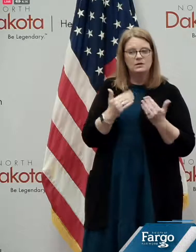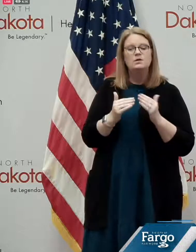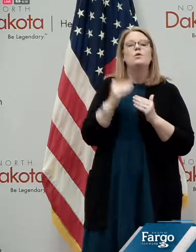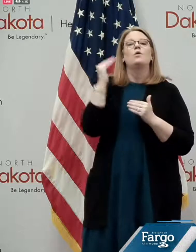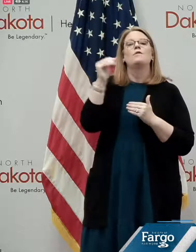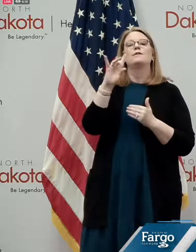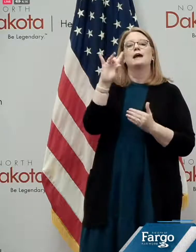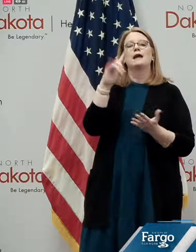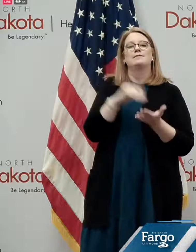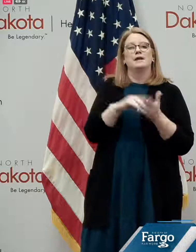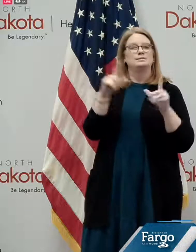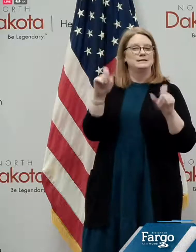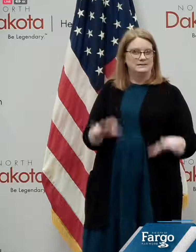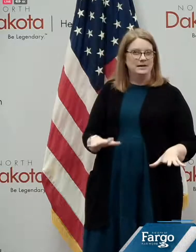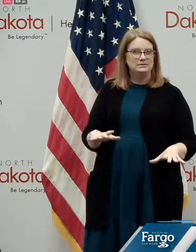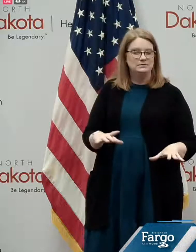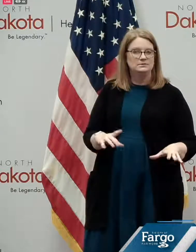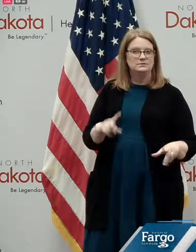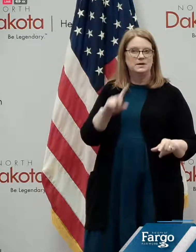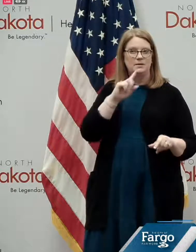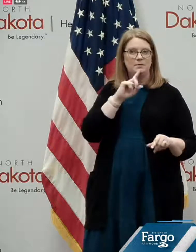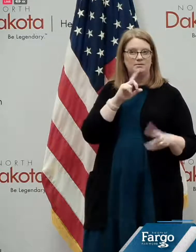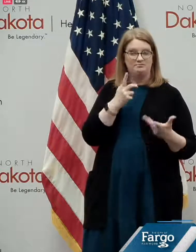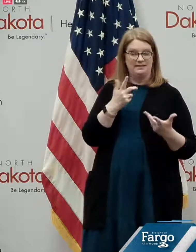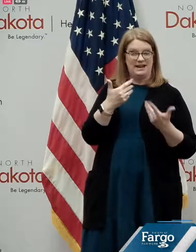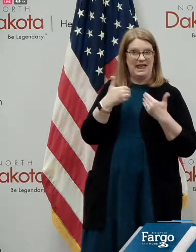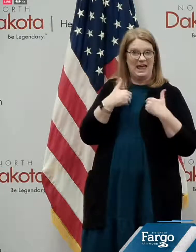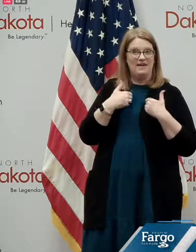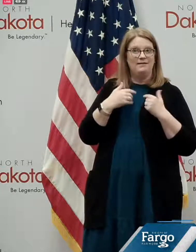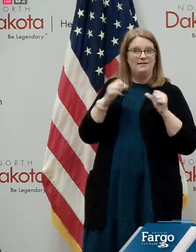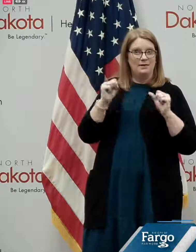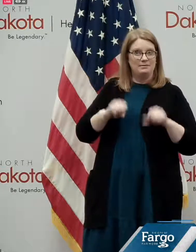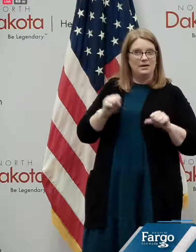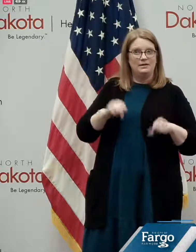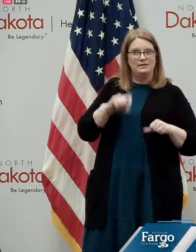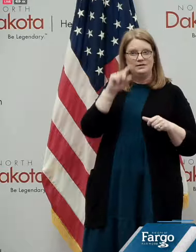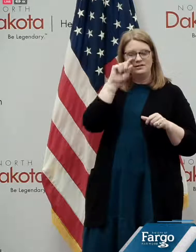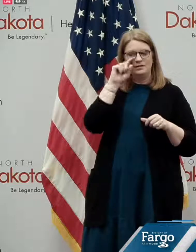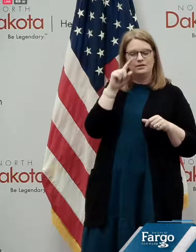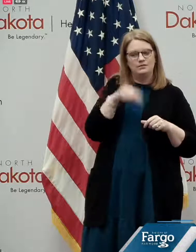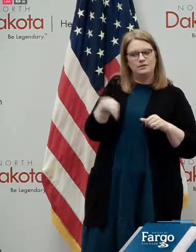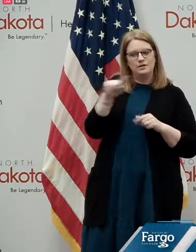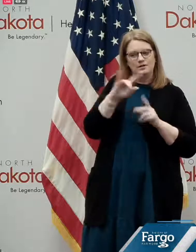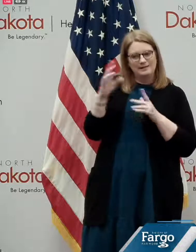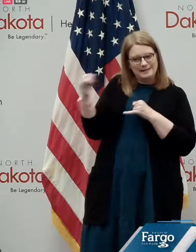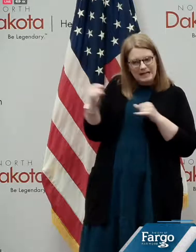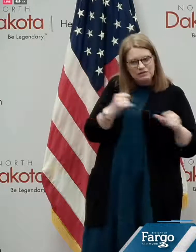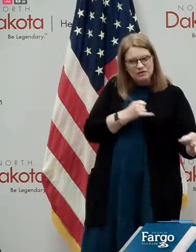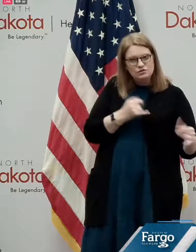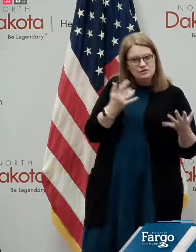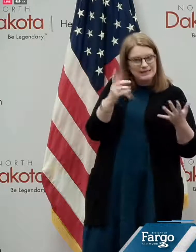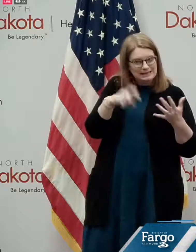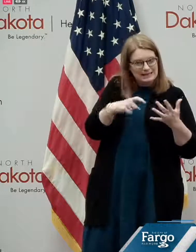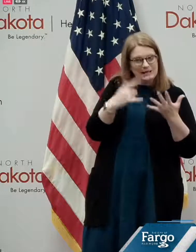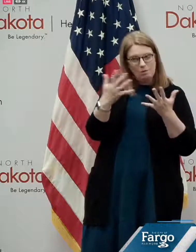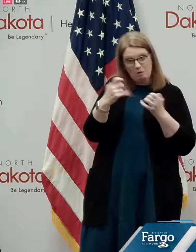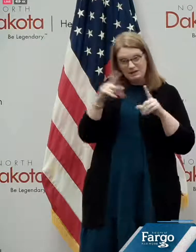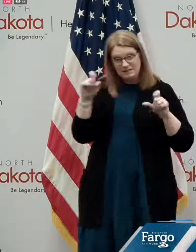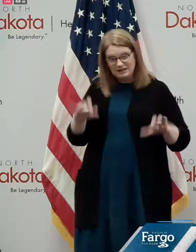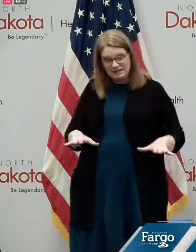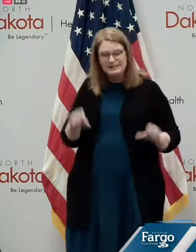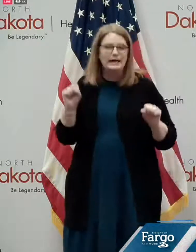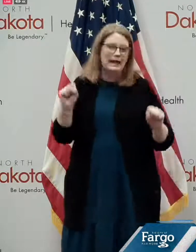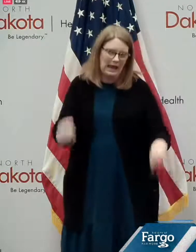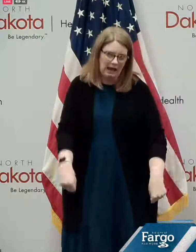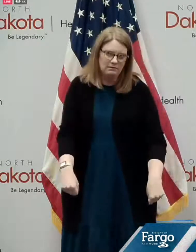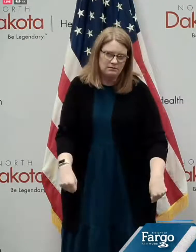8,000 tests a day to ensure and have the capacity to do that, to ensure individuals who need and want to be tested are able to do so. We'll continue to have